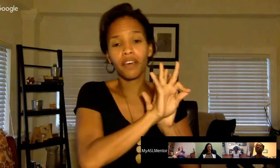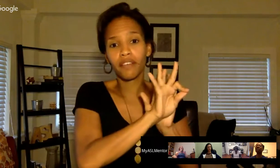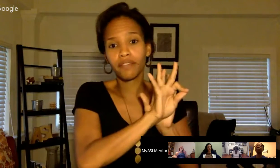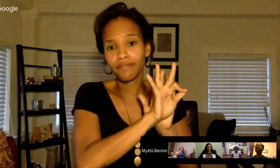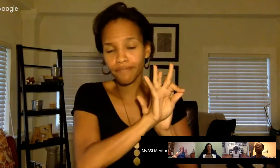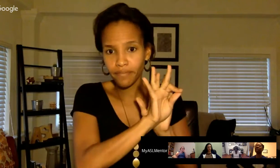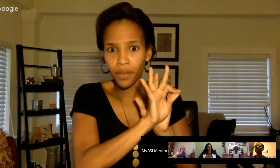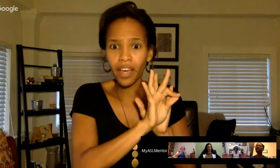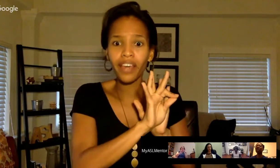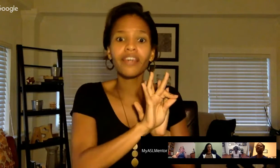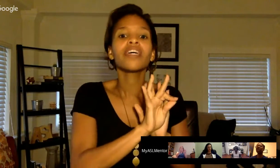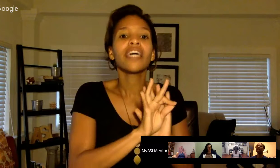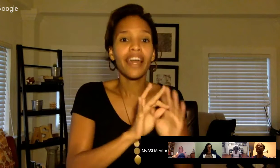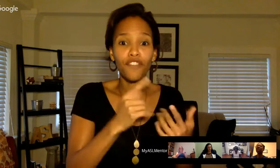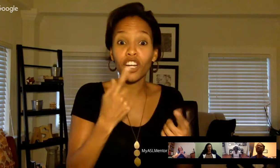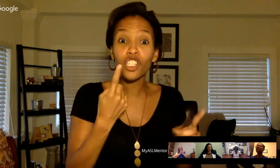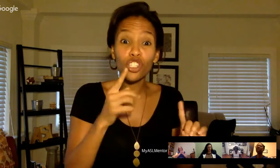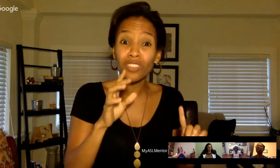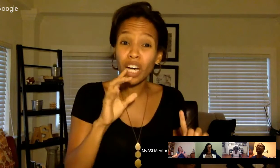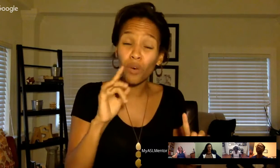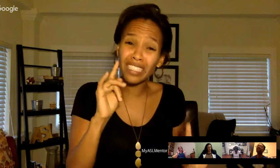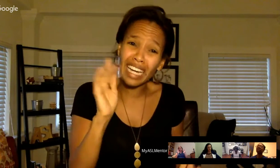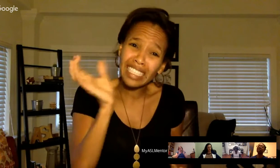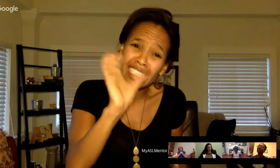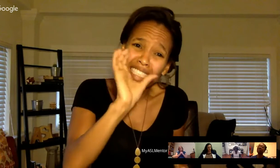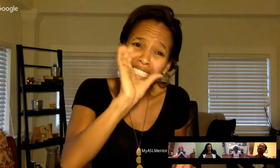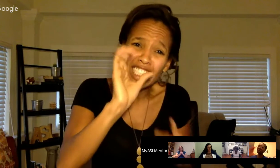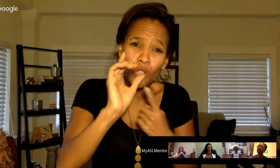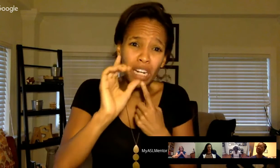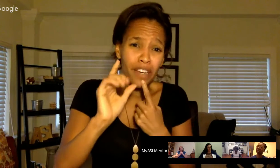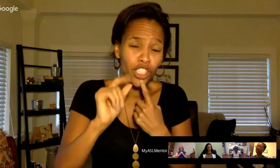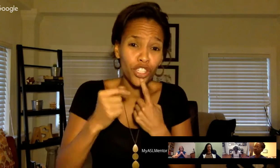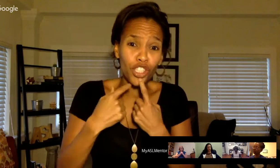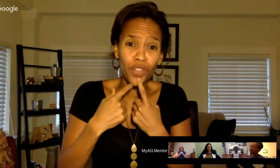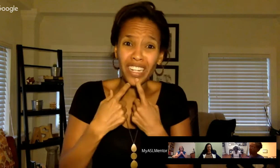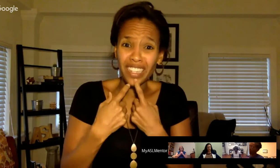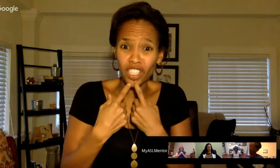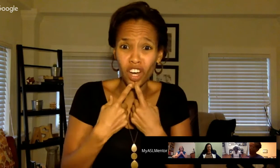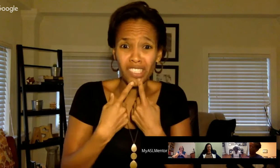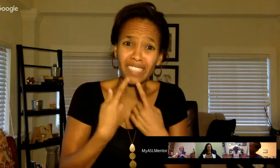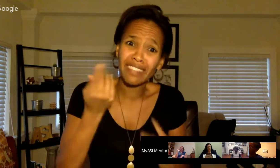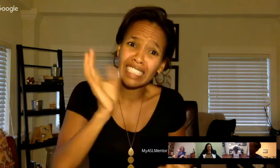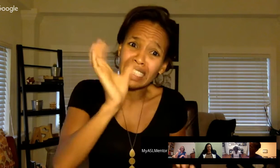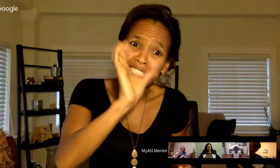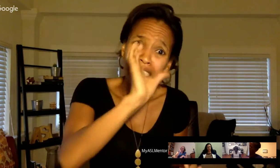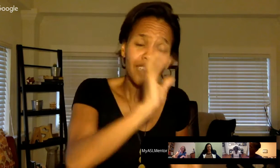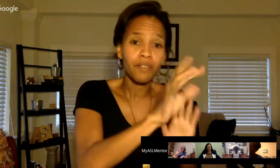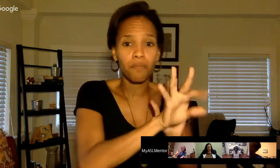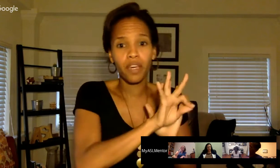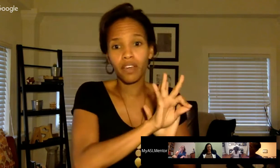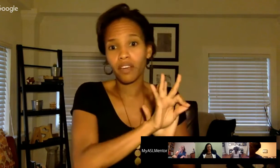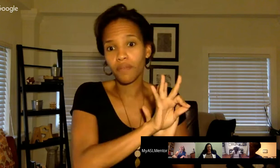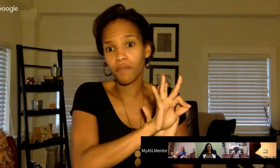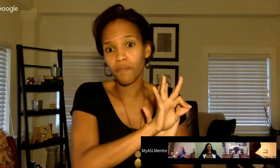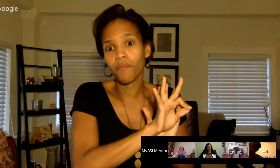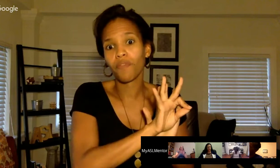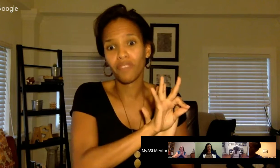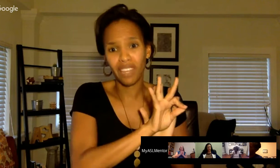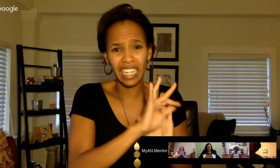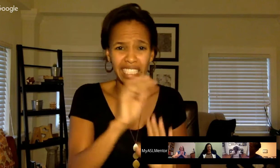pick, okay? And if you're gonna just use that one time, you wanna make sure you show that it's exhaustive, pick.